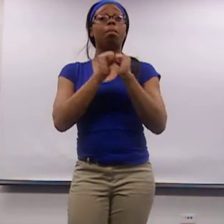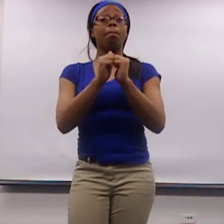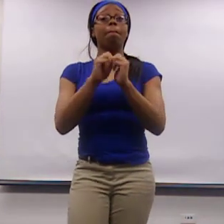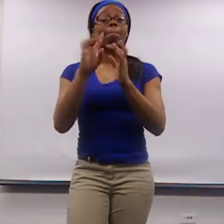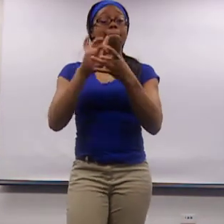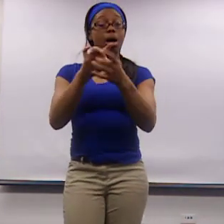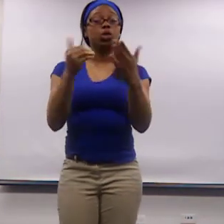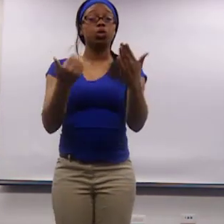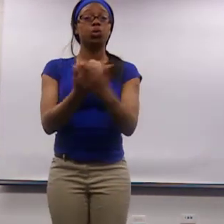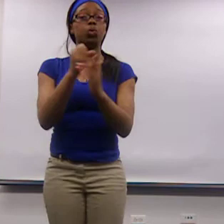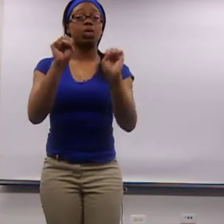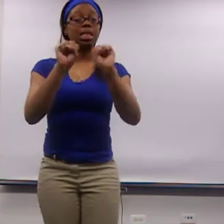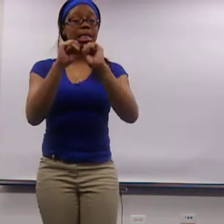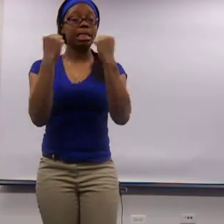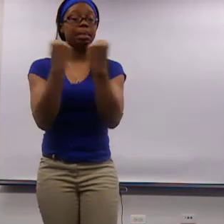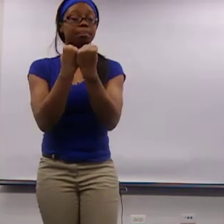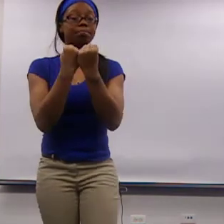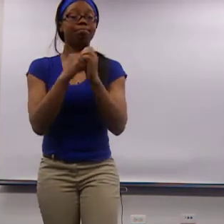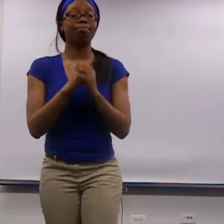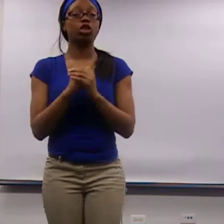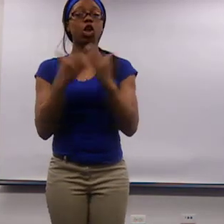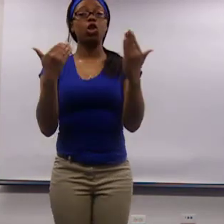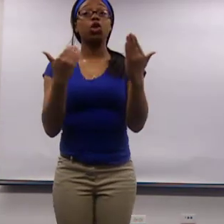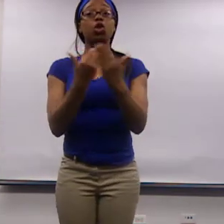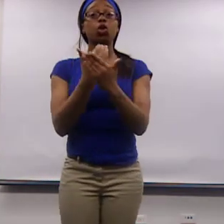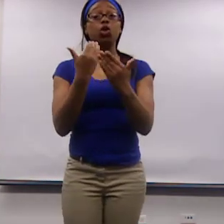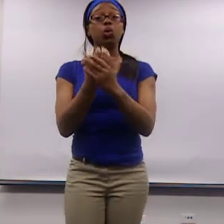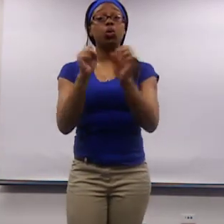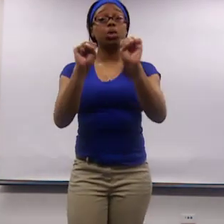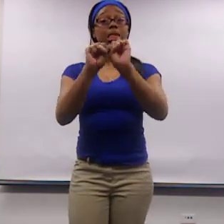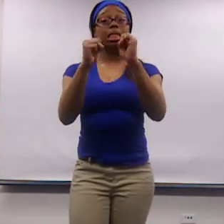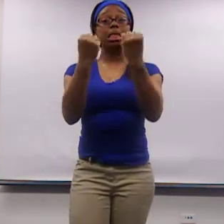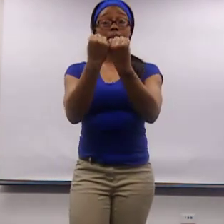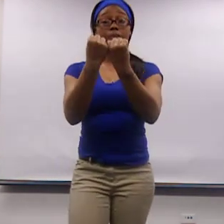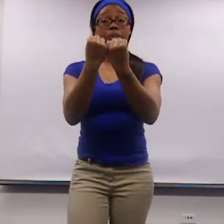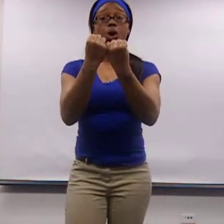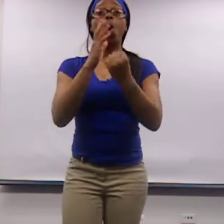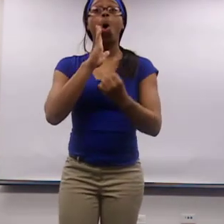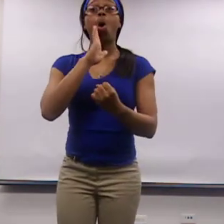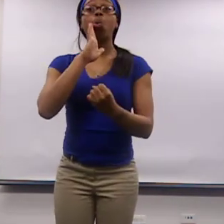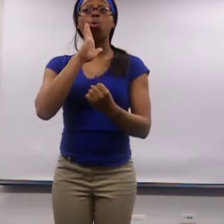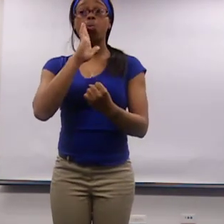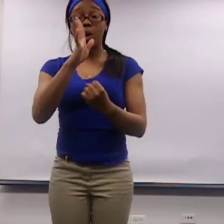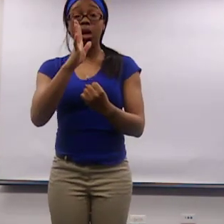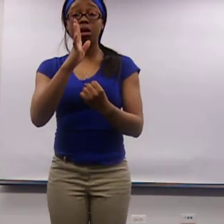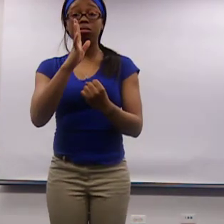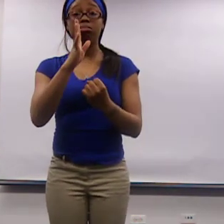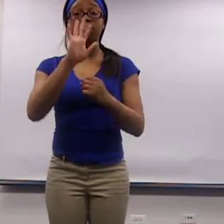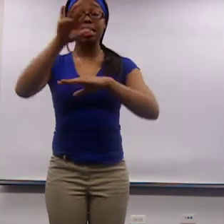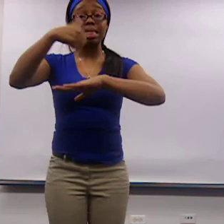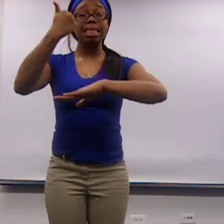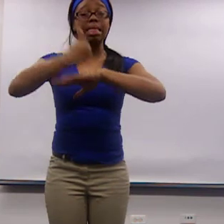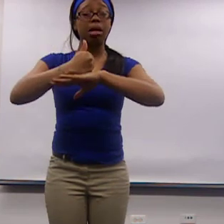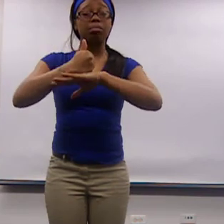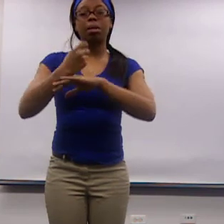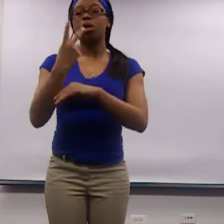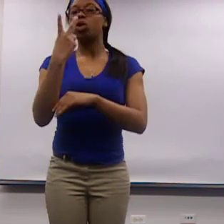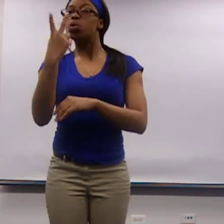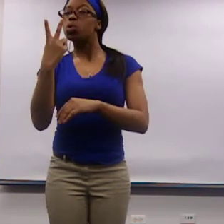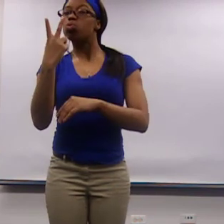In the new system they are trying to put in place, it will be in place within the next 2 to 5 years. They are already